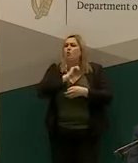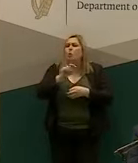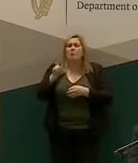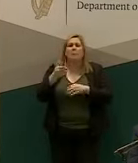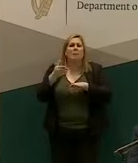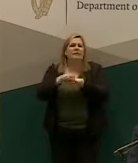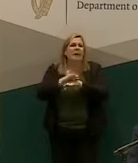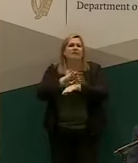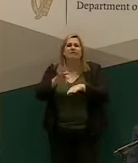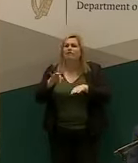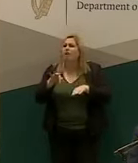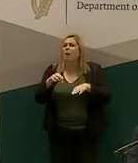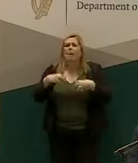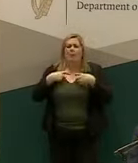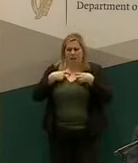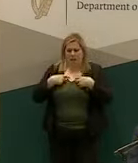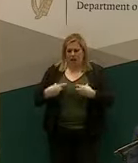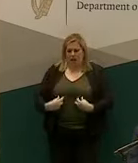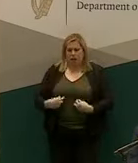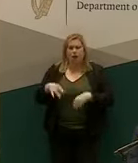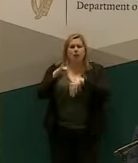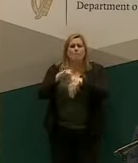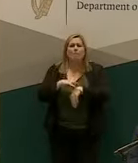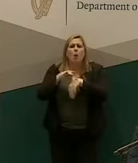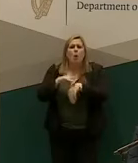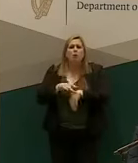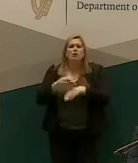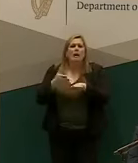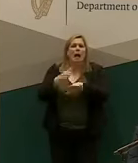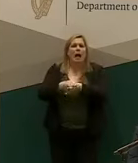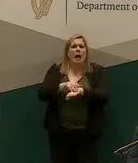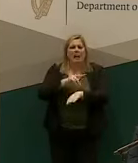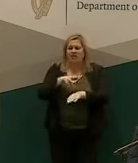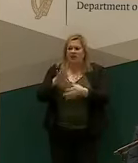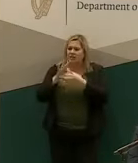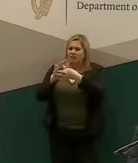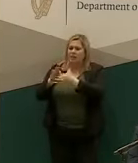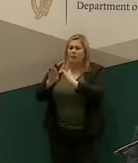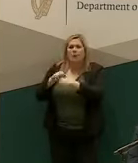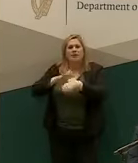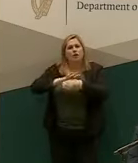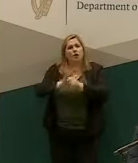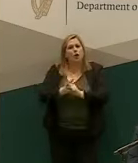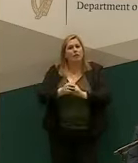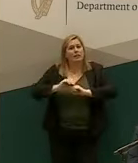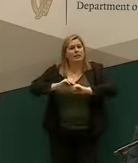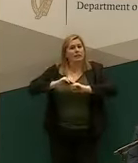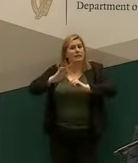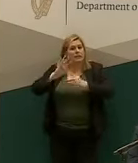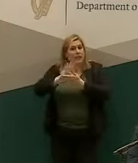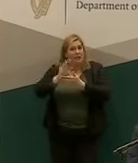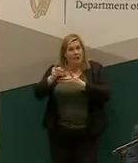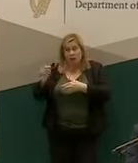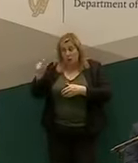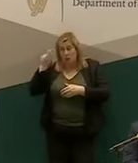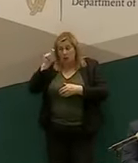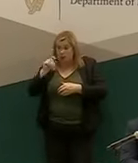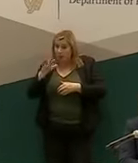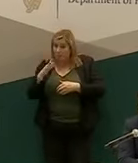pneumonia or other illnesses, and it may have in fact been unswabbed COVID-19. Do you believe that there is a chance that there may have been a significant number